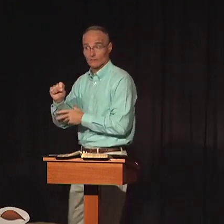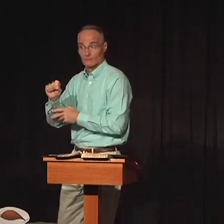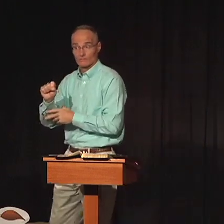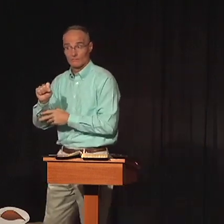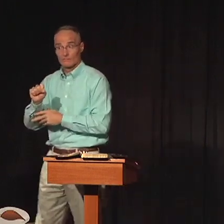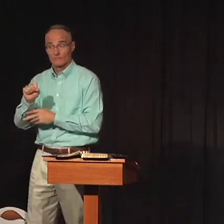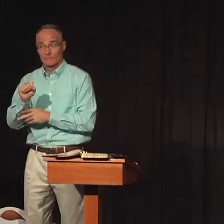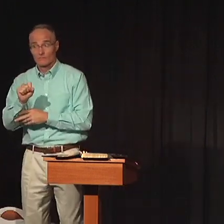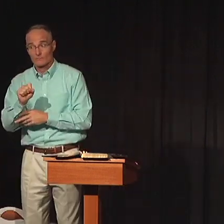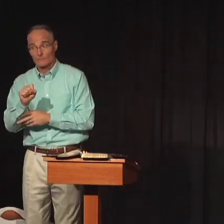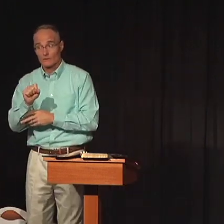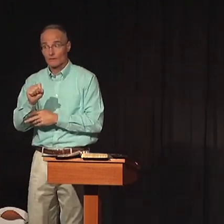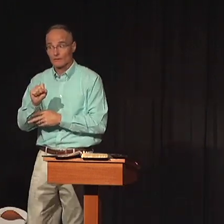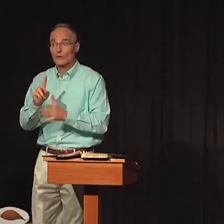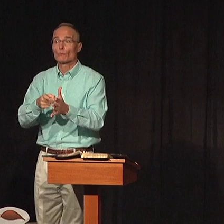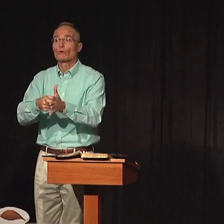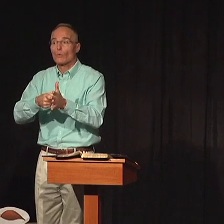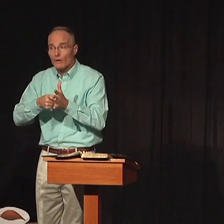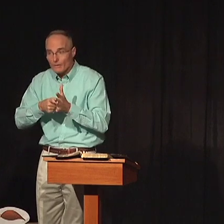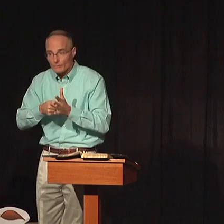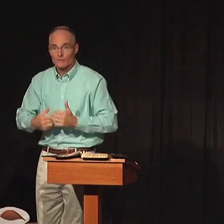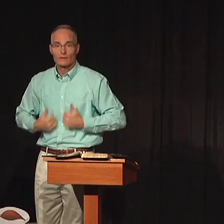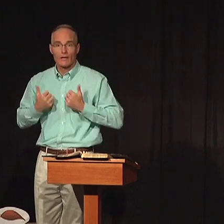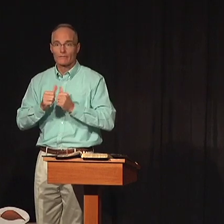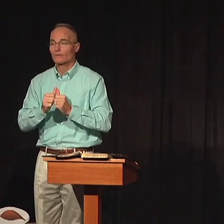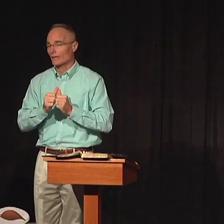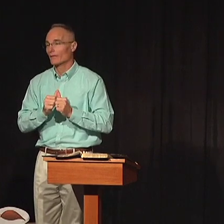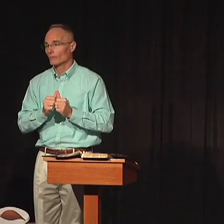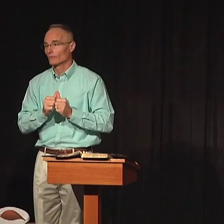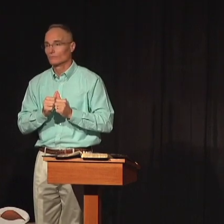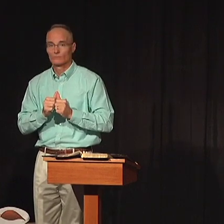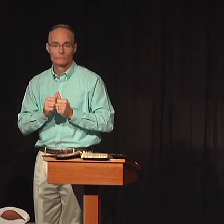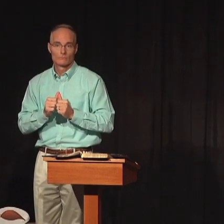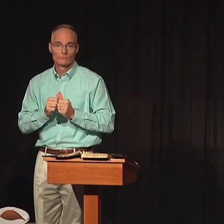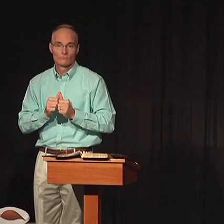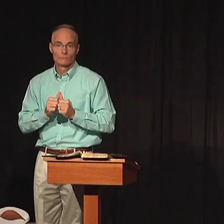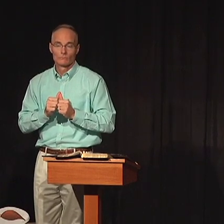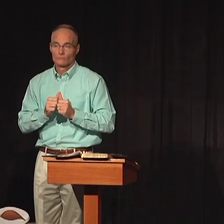Tonight we're going to kick off Vacation Bible School, and it requires life together.